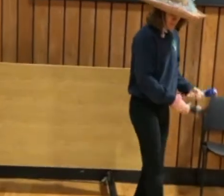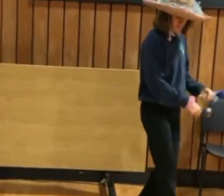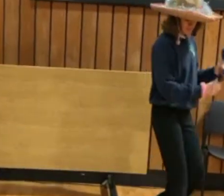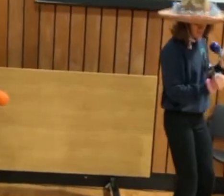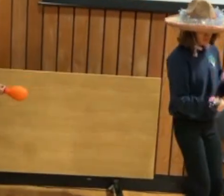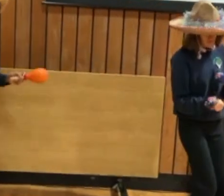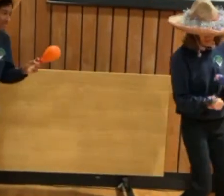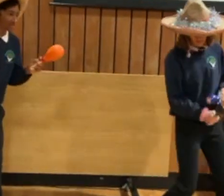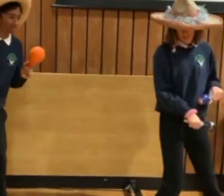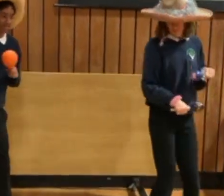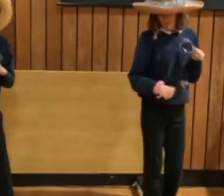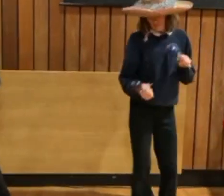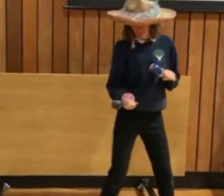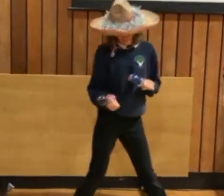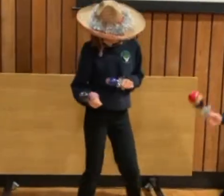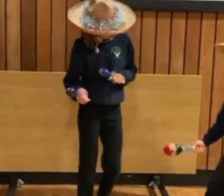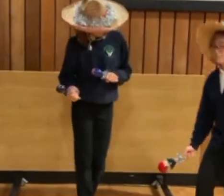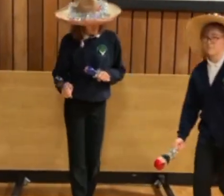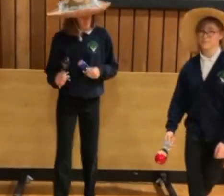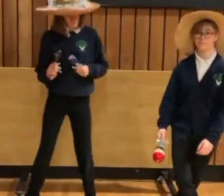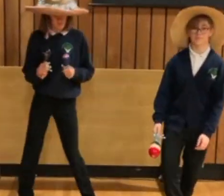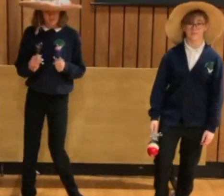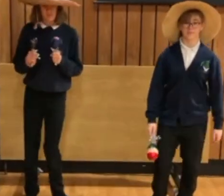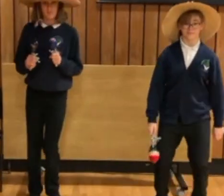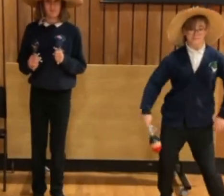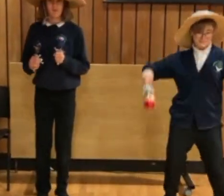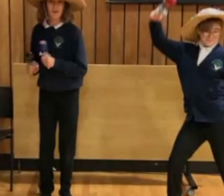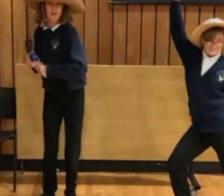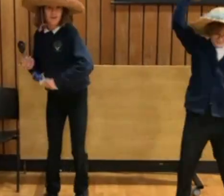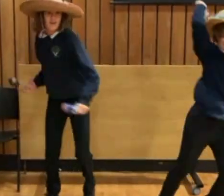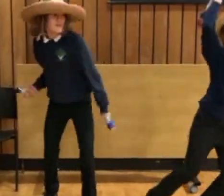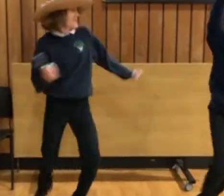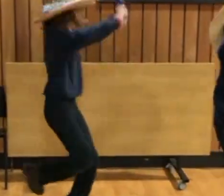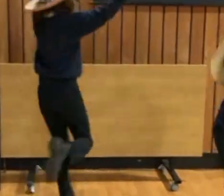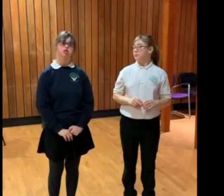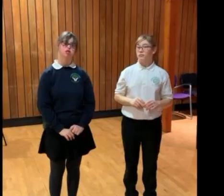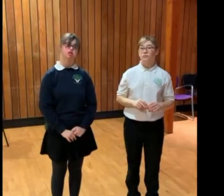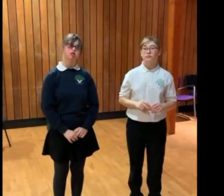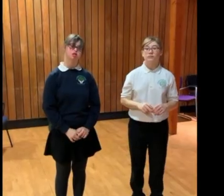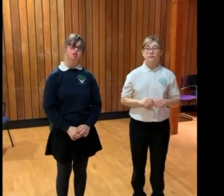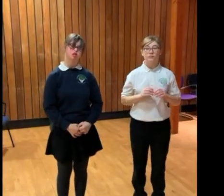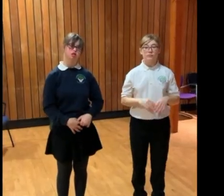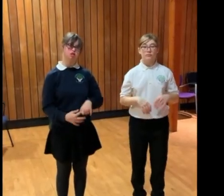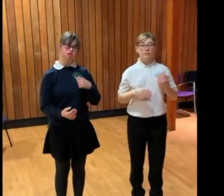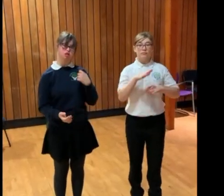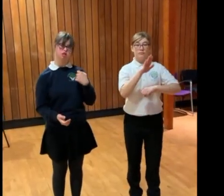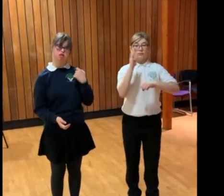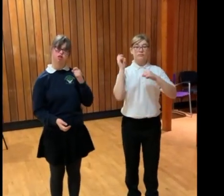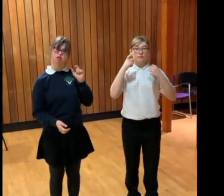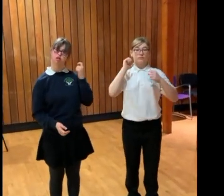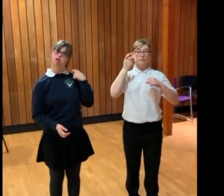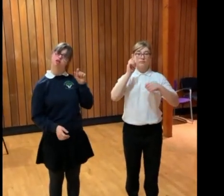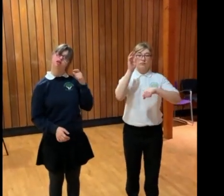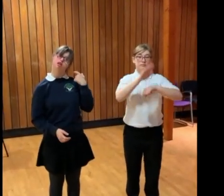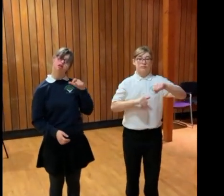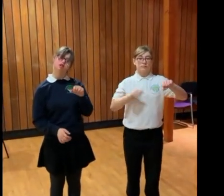Feliz Navidad, próspero año y felicidad. I want to wish you a